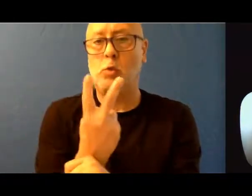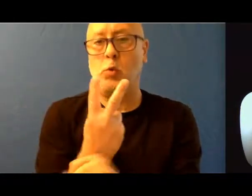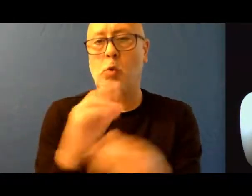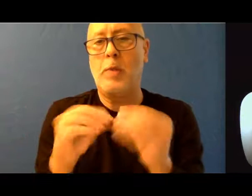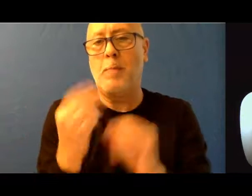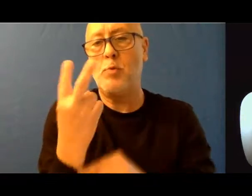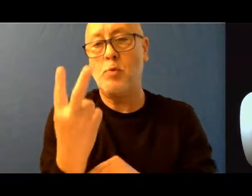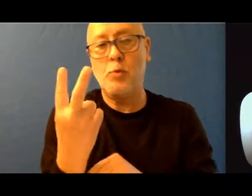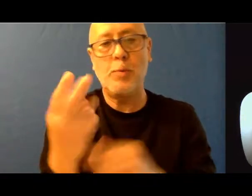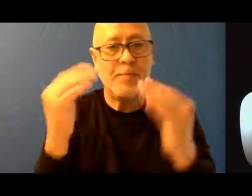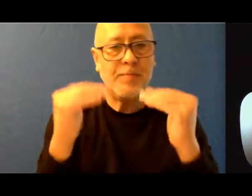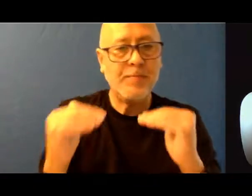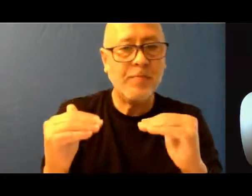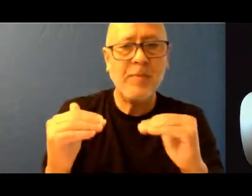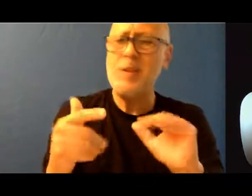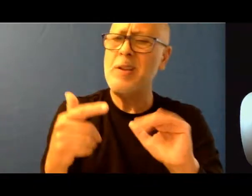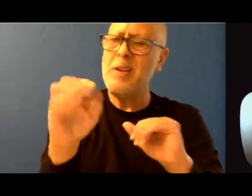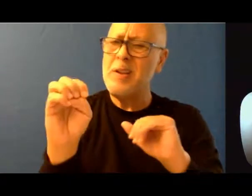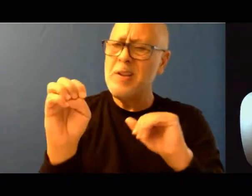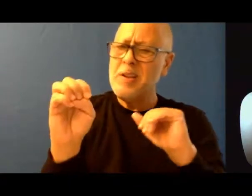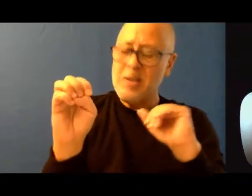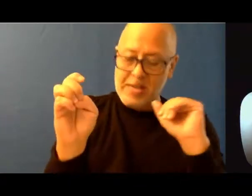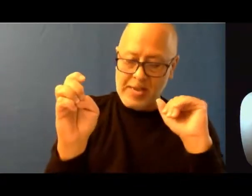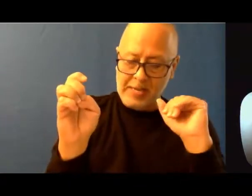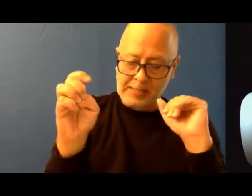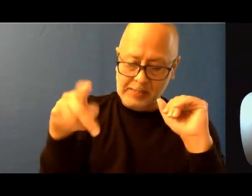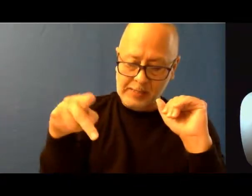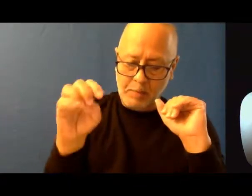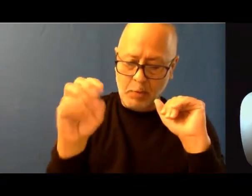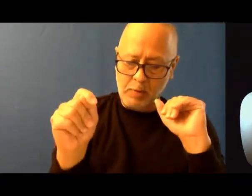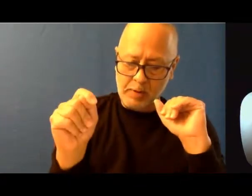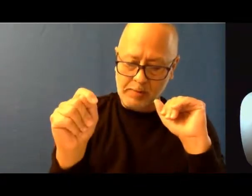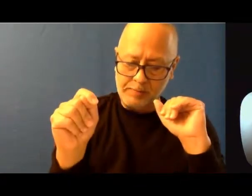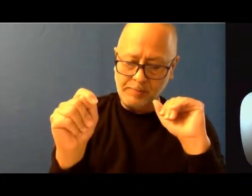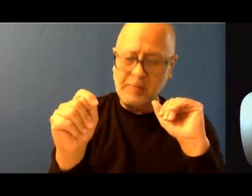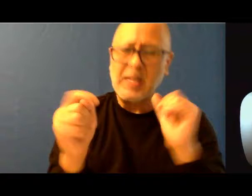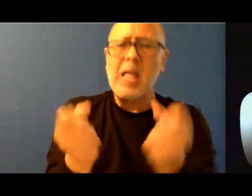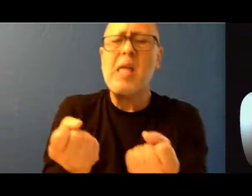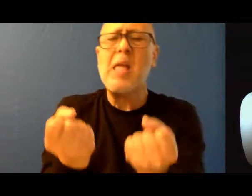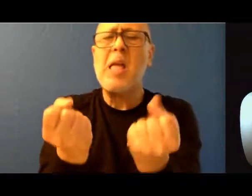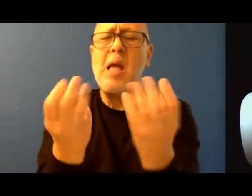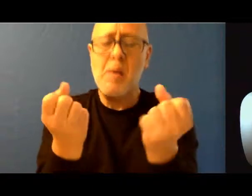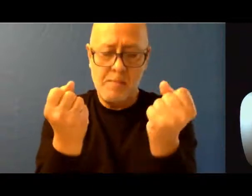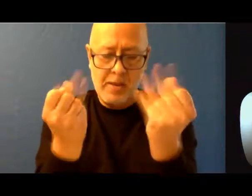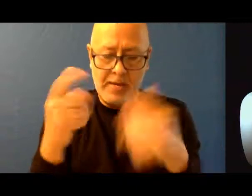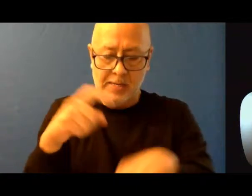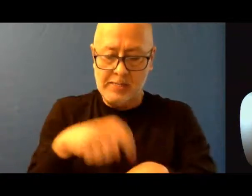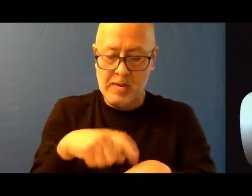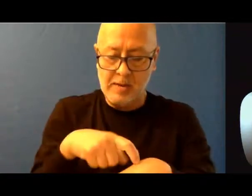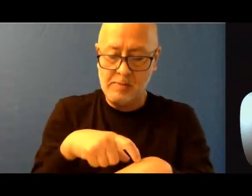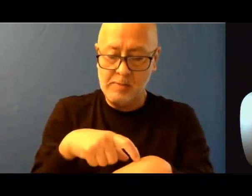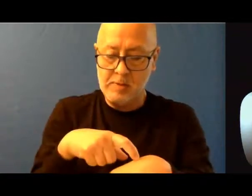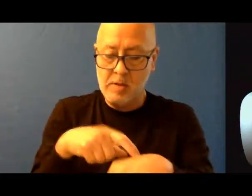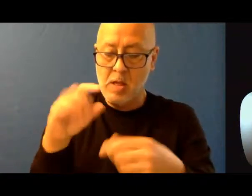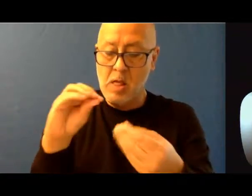Okay, exponent is a number that tells us how many times a number or a